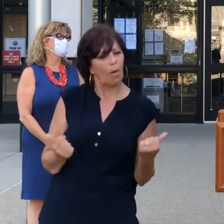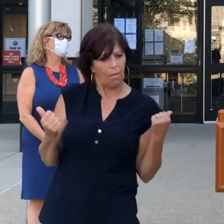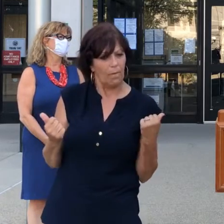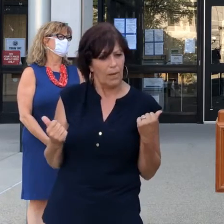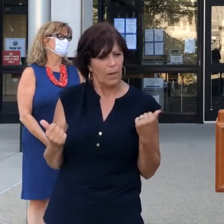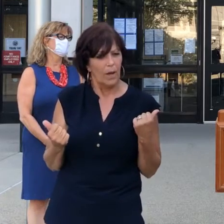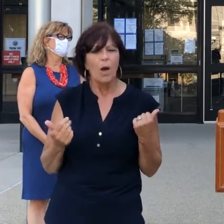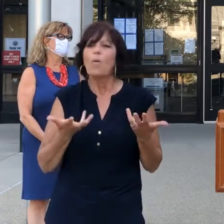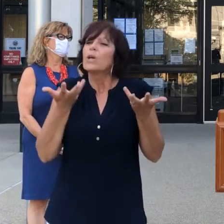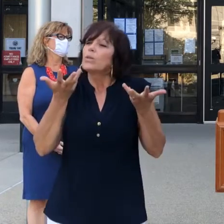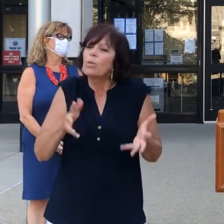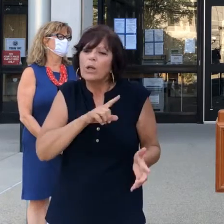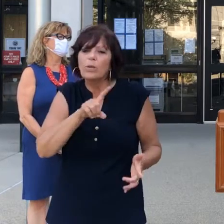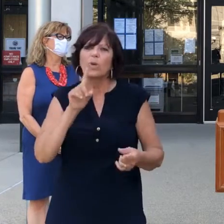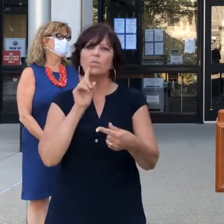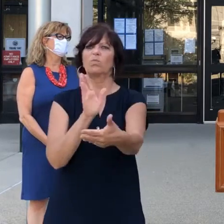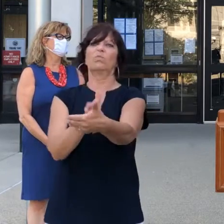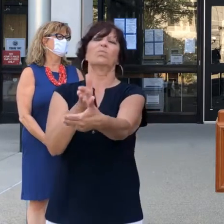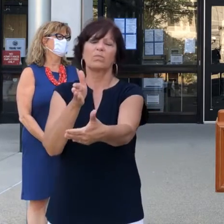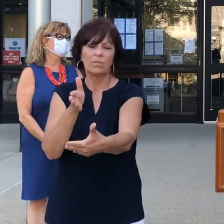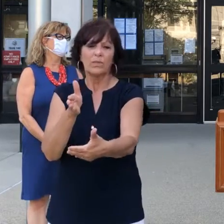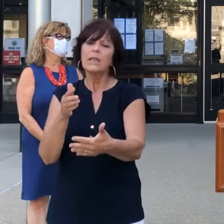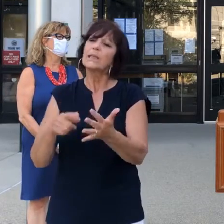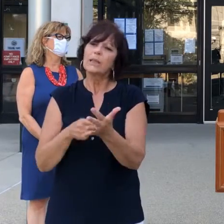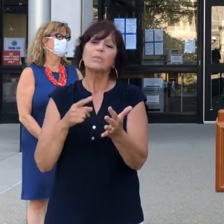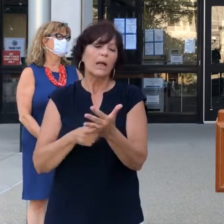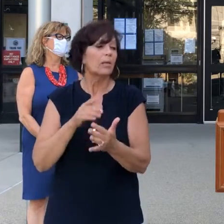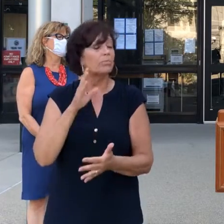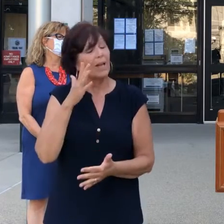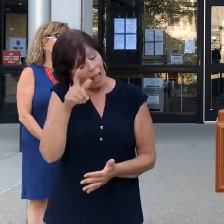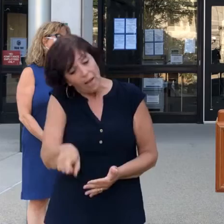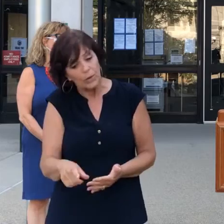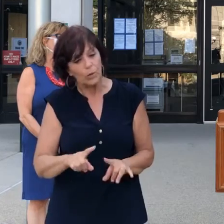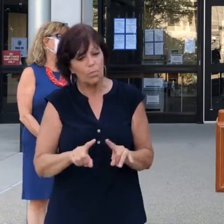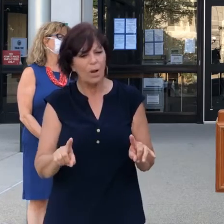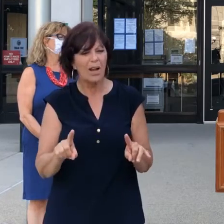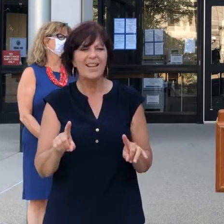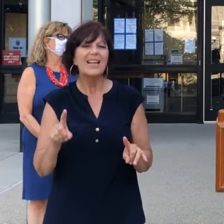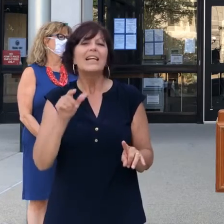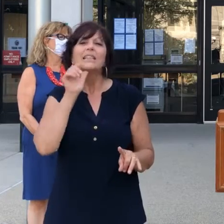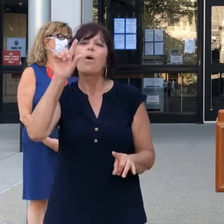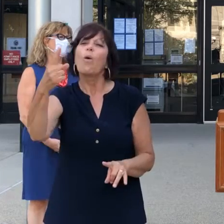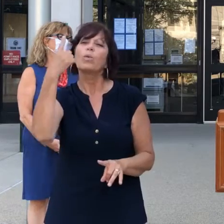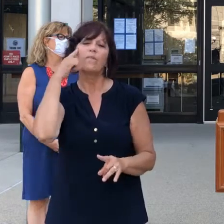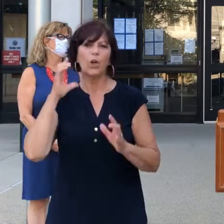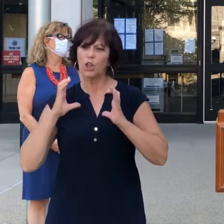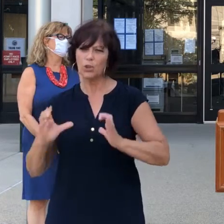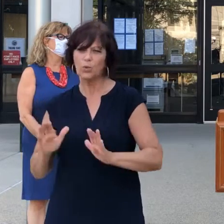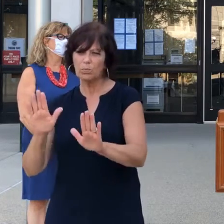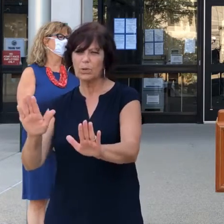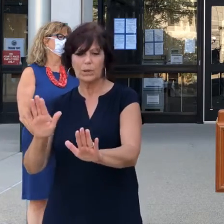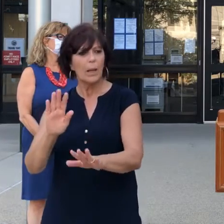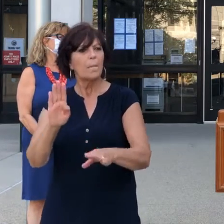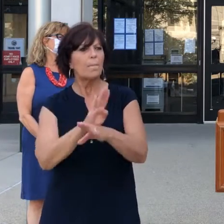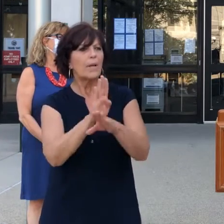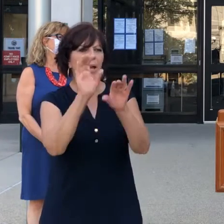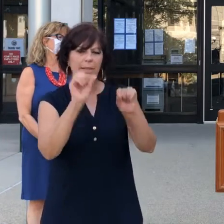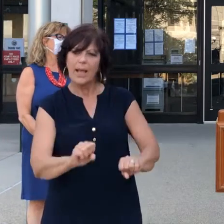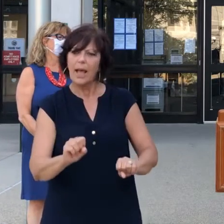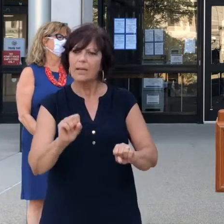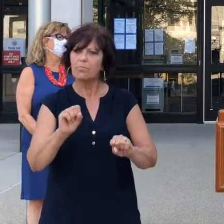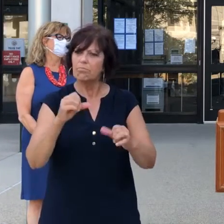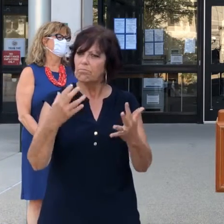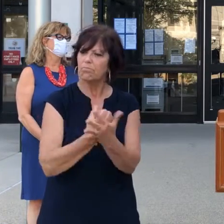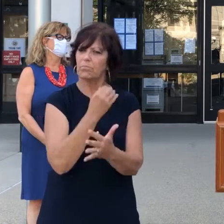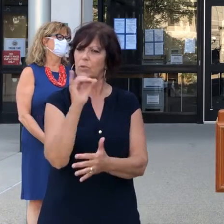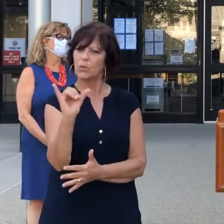that it doesn't have to go to litigation. There are cases where it's going to be, but it's not just for consumers. Businesses can use our services too, because there's been times since